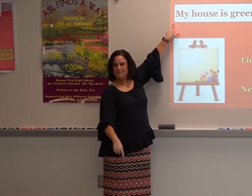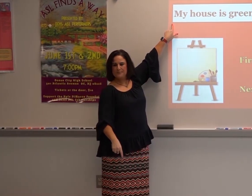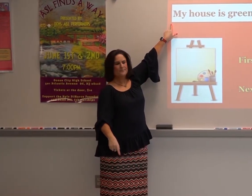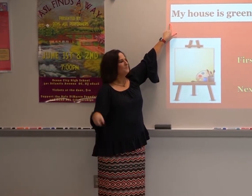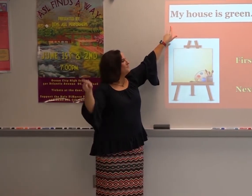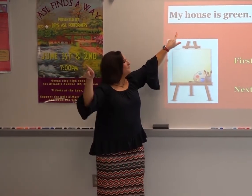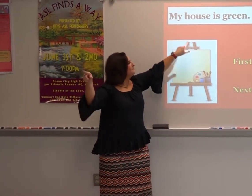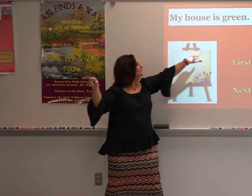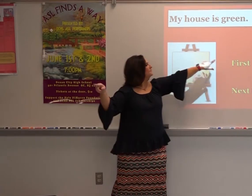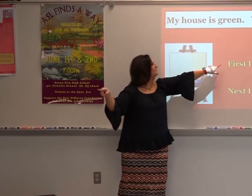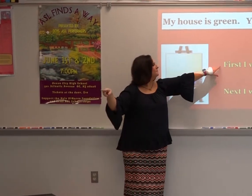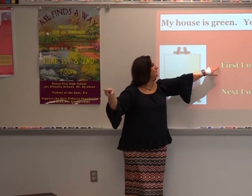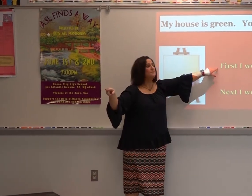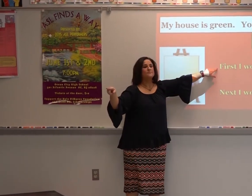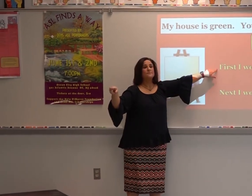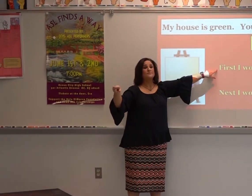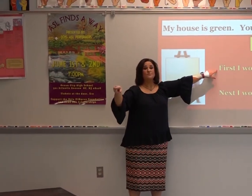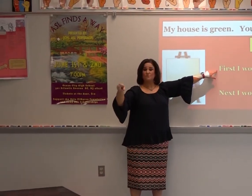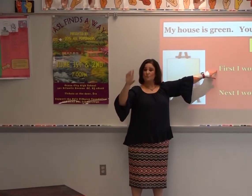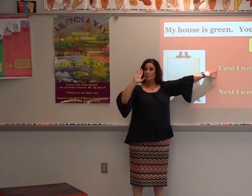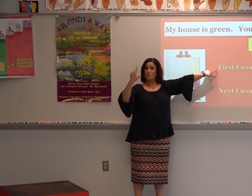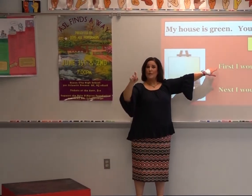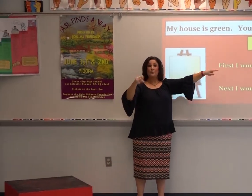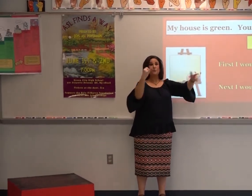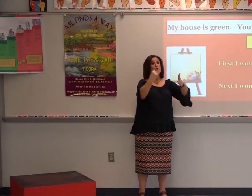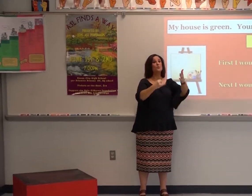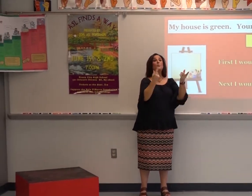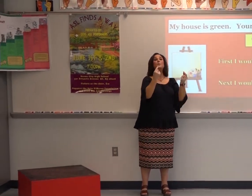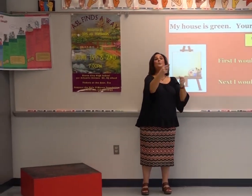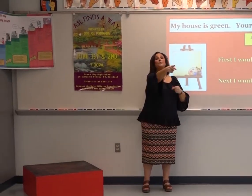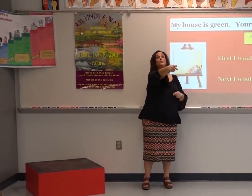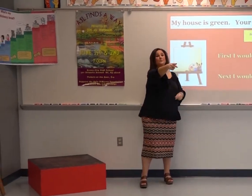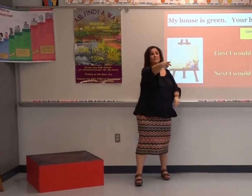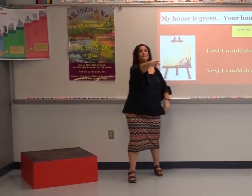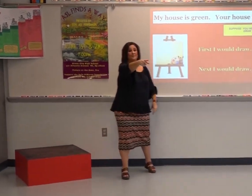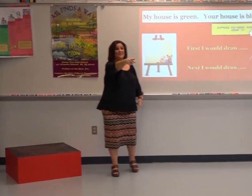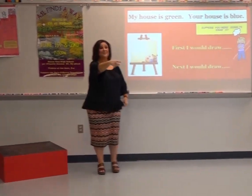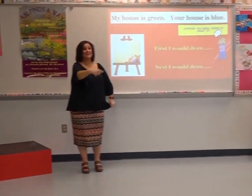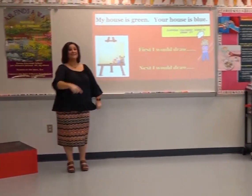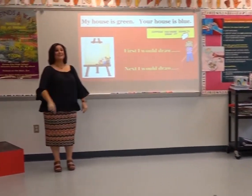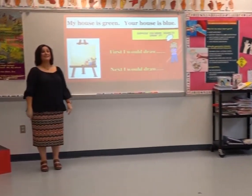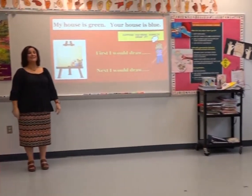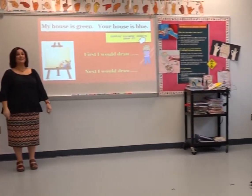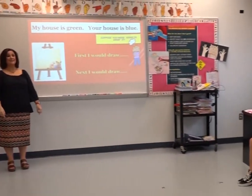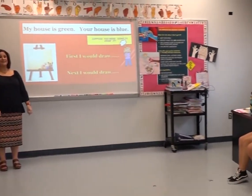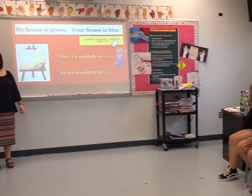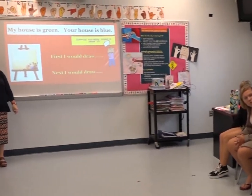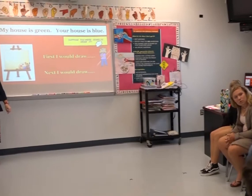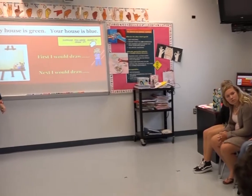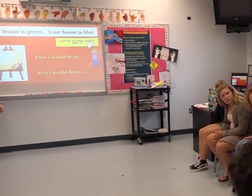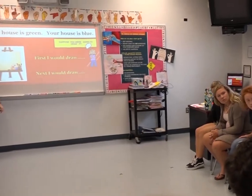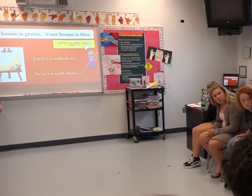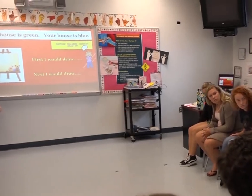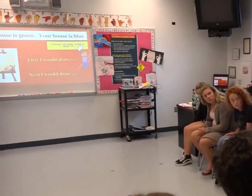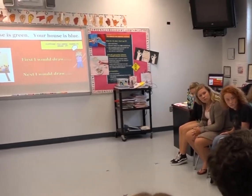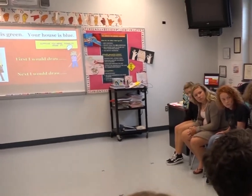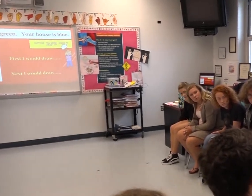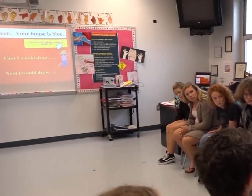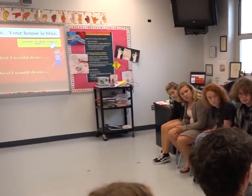you think about what you have to draw first, that correlates with what you would have to sign first. So for this sentence, my house is green, your